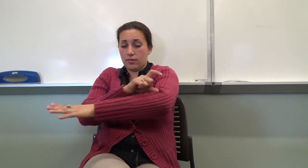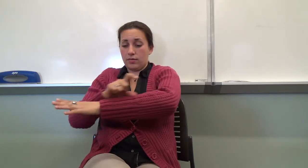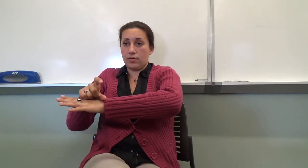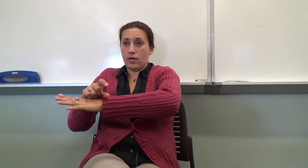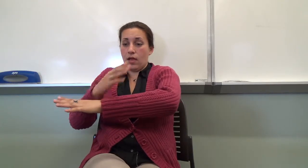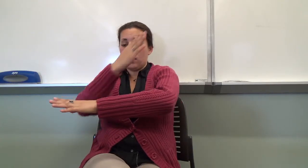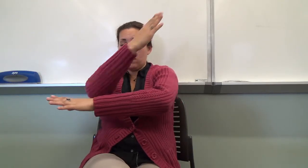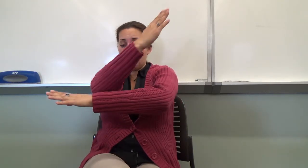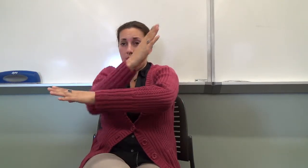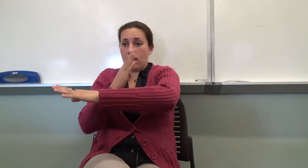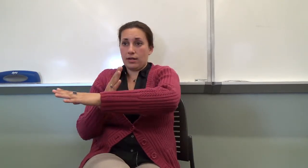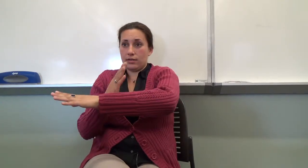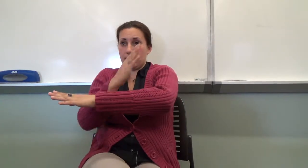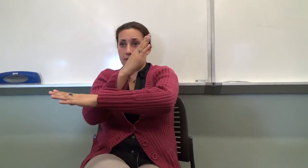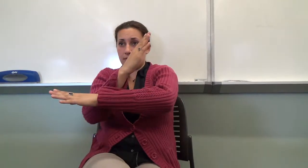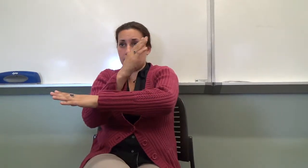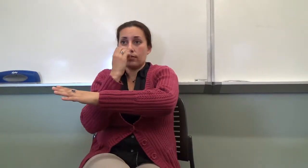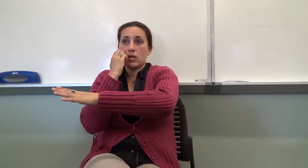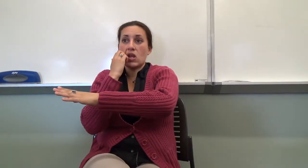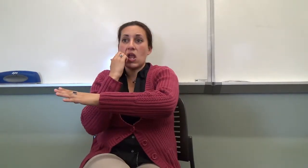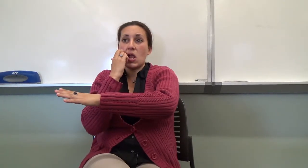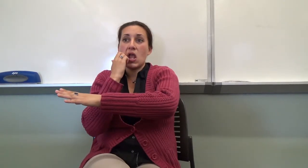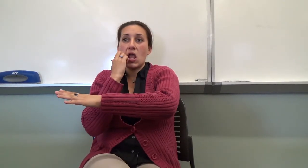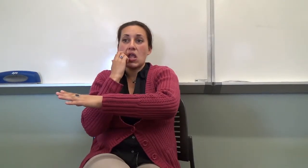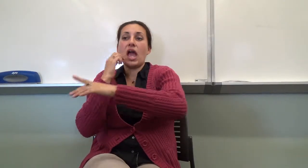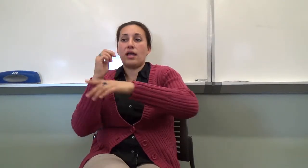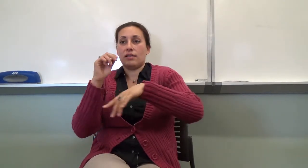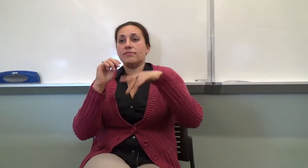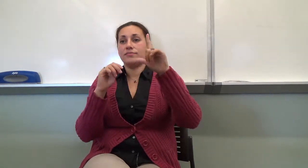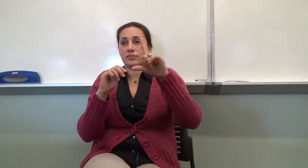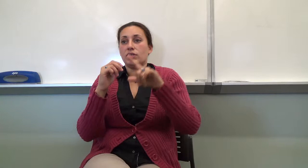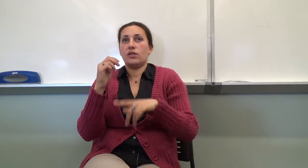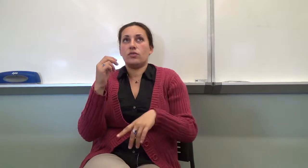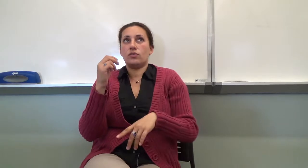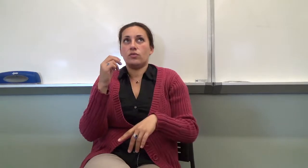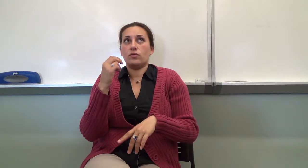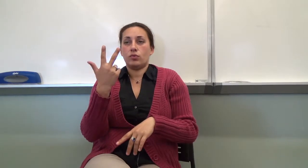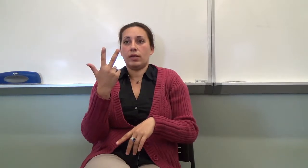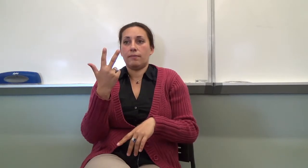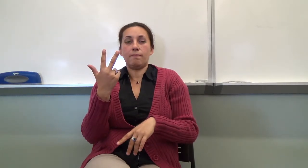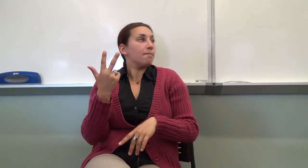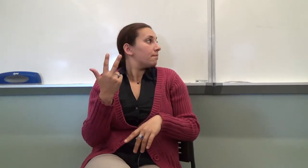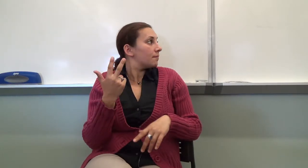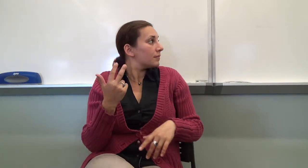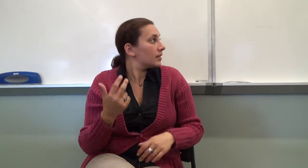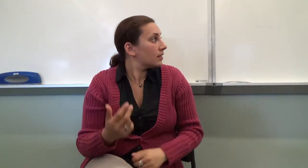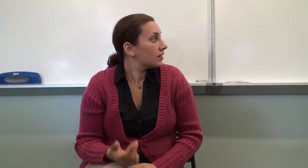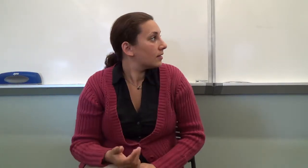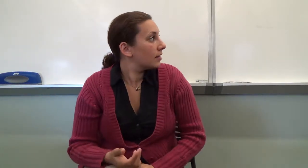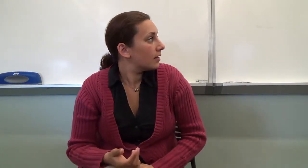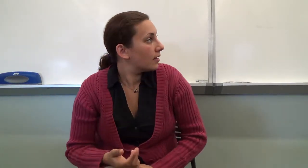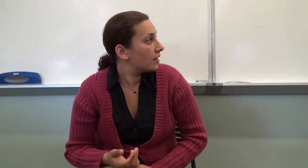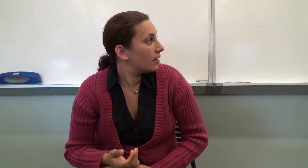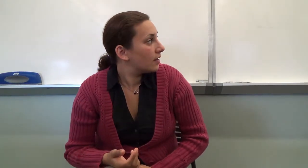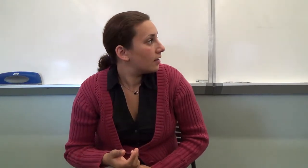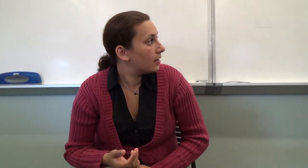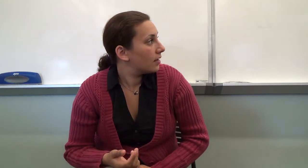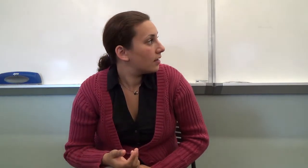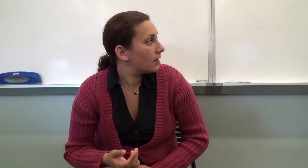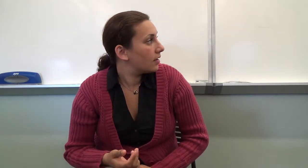over here on the same side of the transversal, but outside the 2 parallel lines, you get this. So number 5